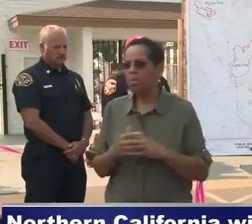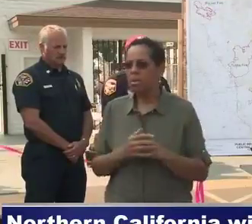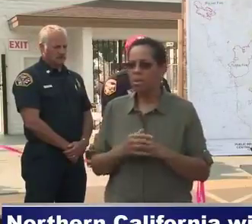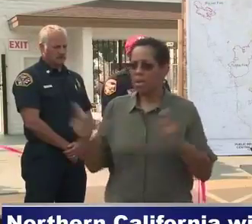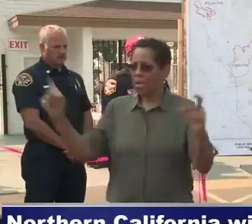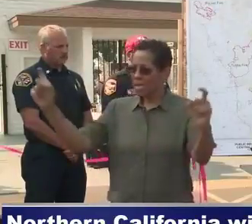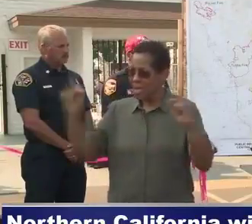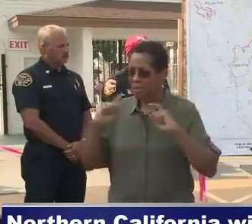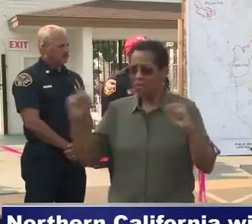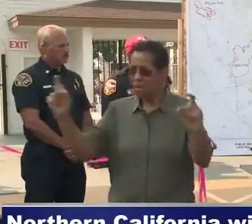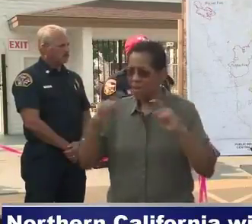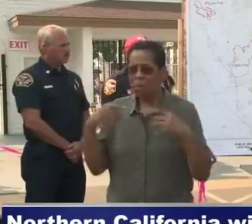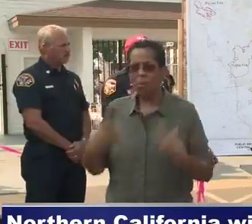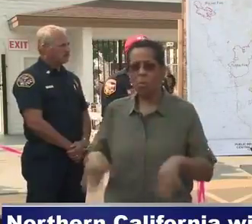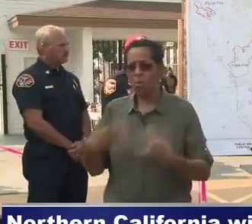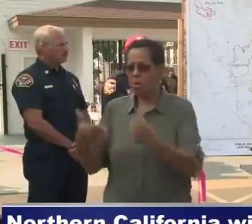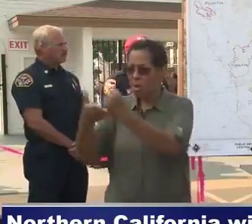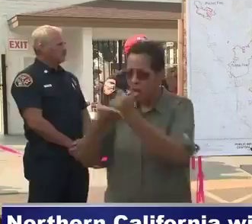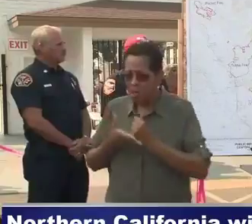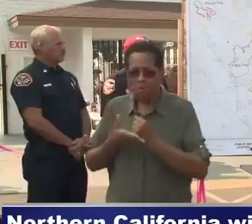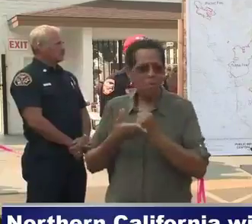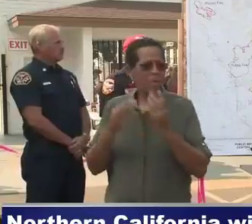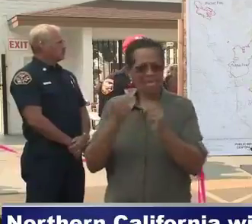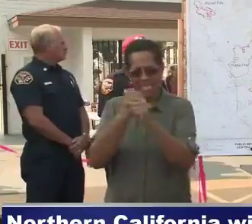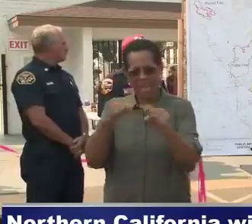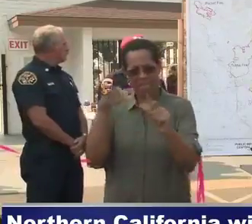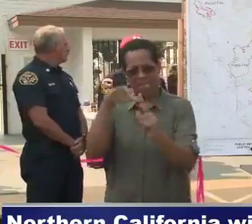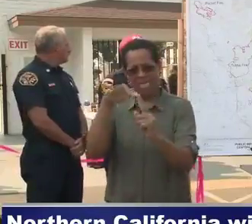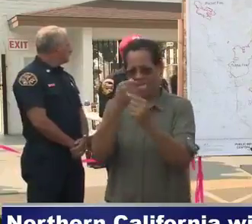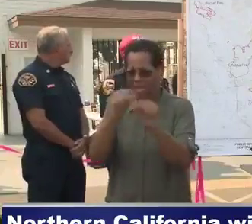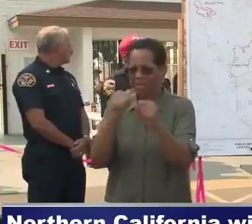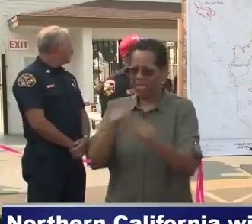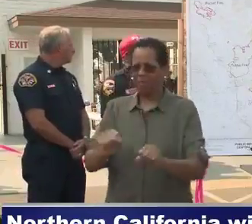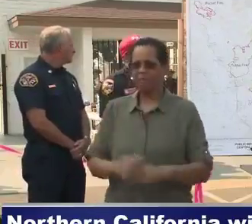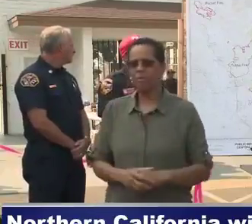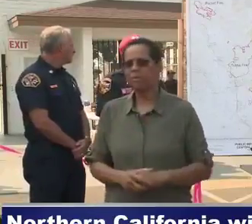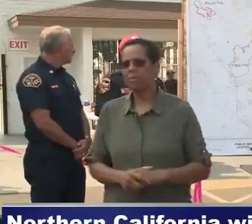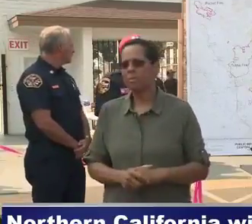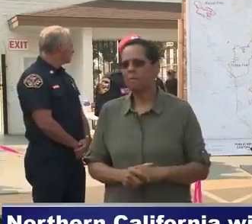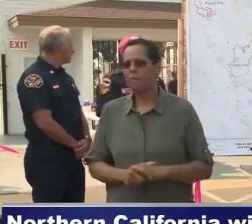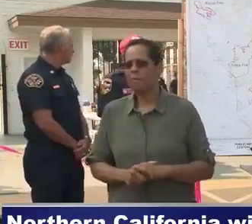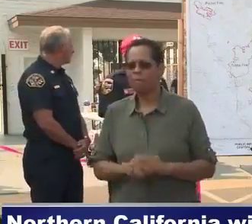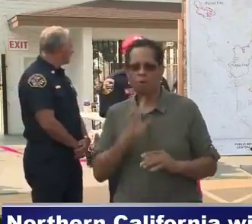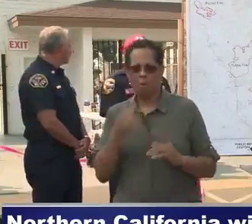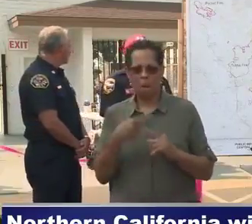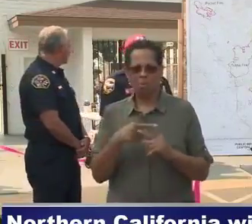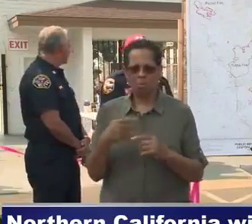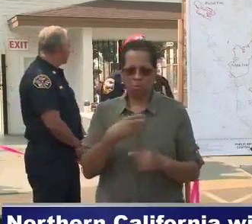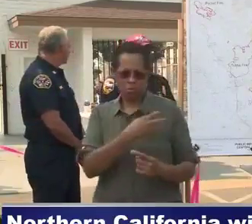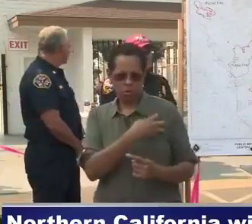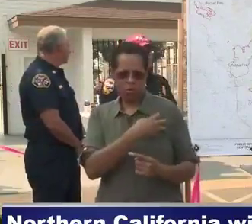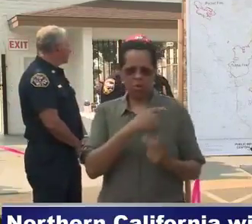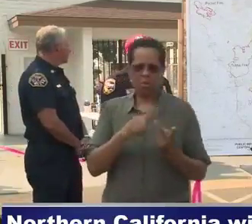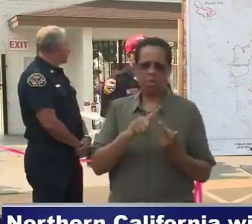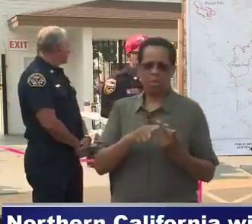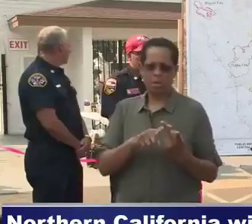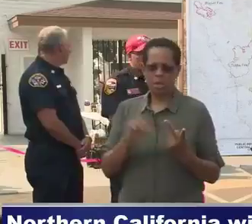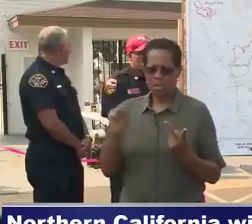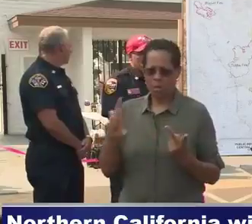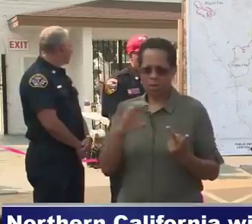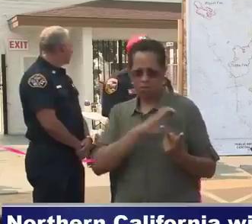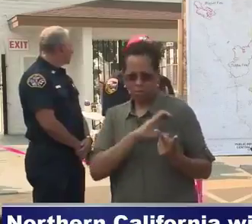safe. With that, the areas I'd like to touch on are that the Sheriff's Department and Santa Rosa Police Department are working